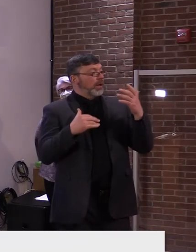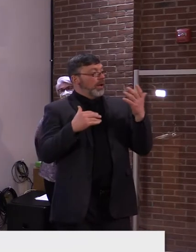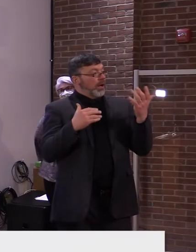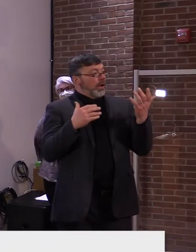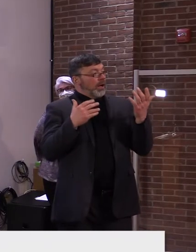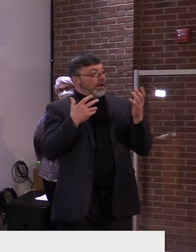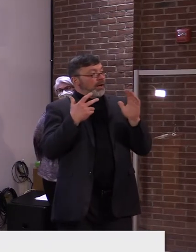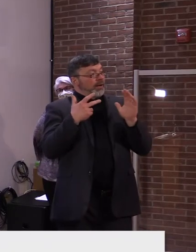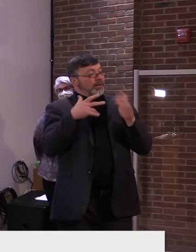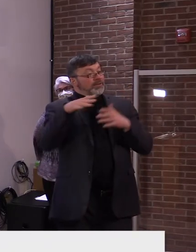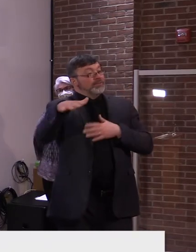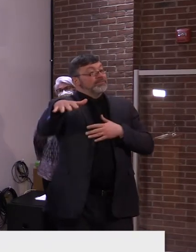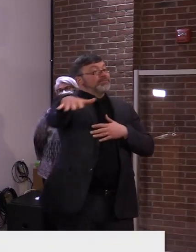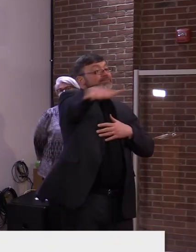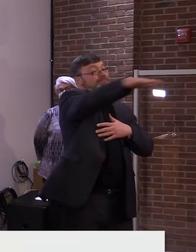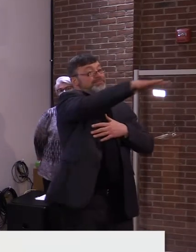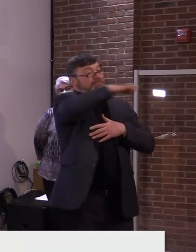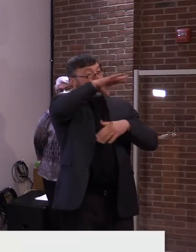protect us.